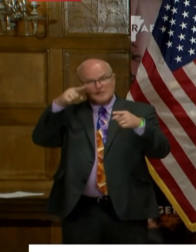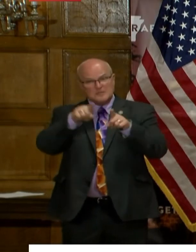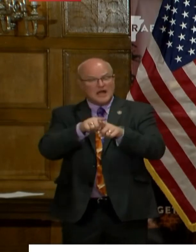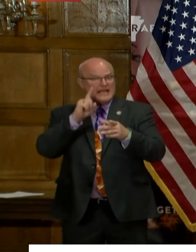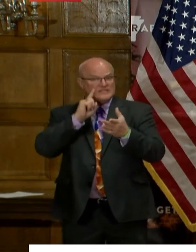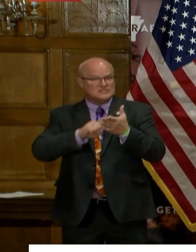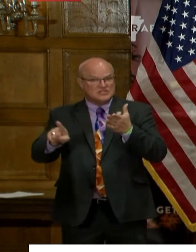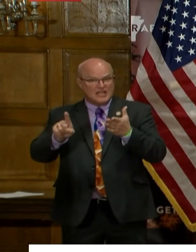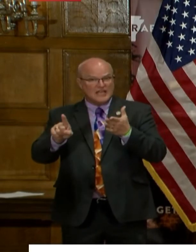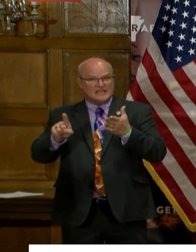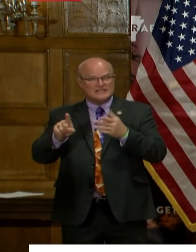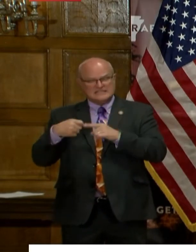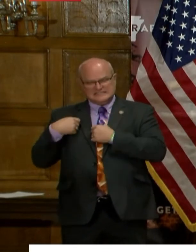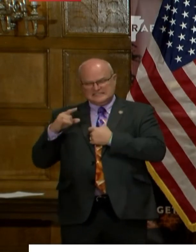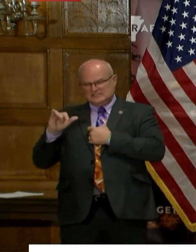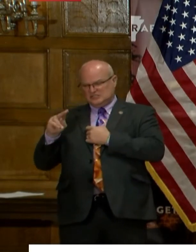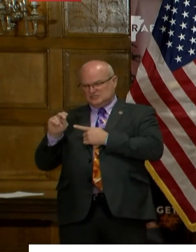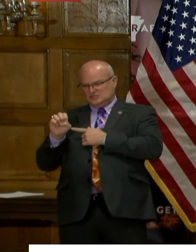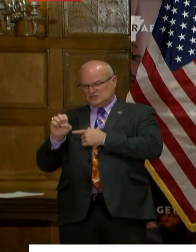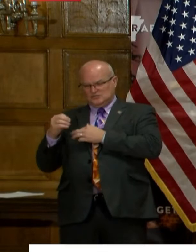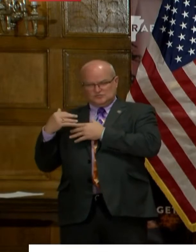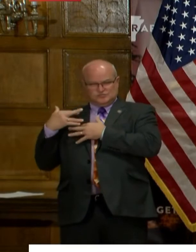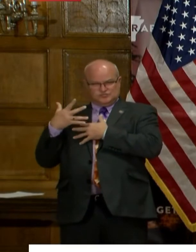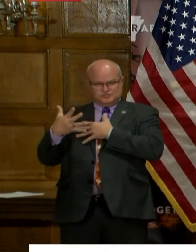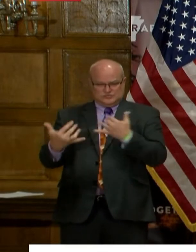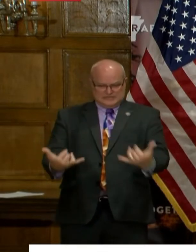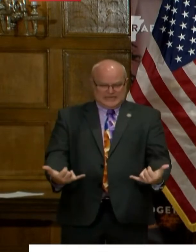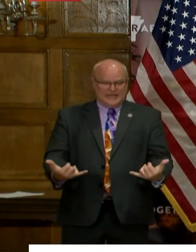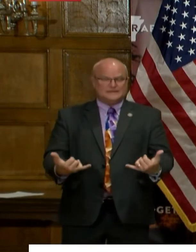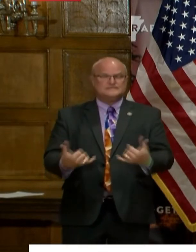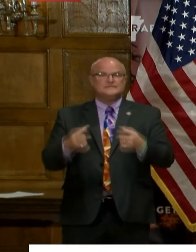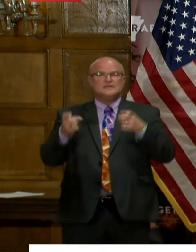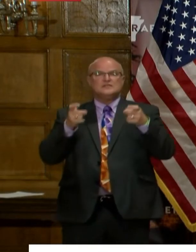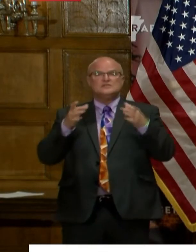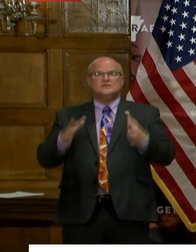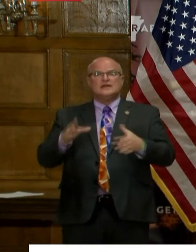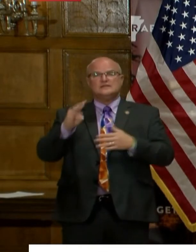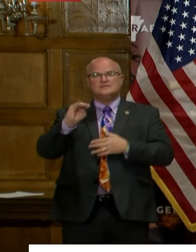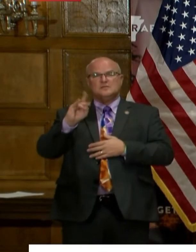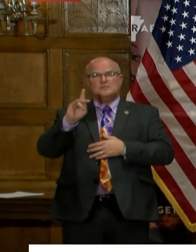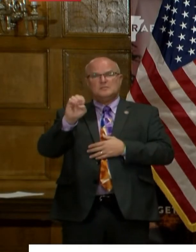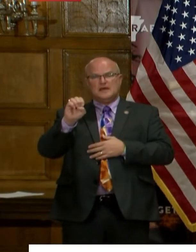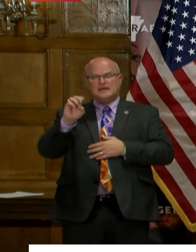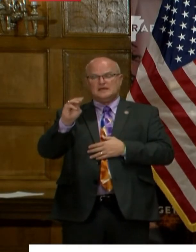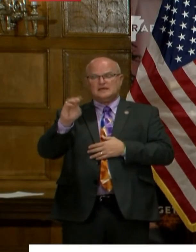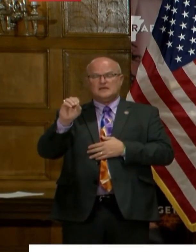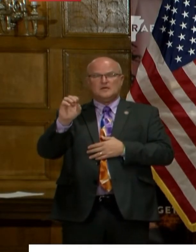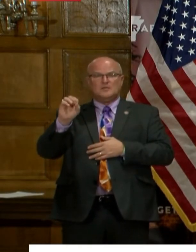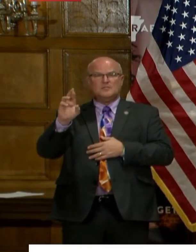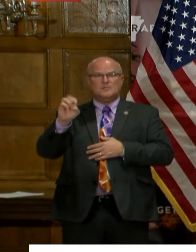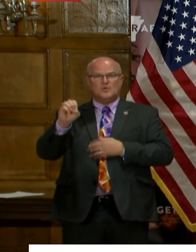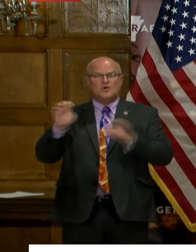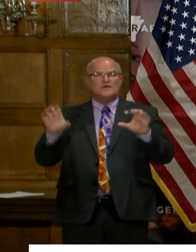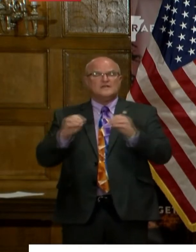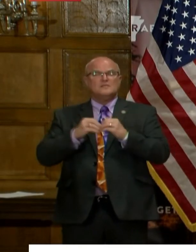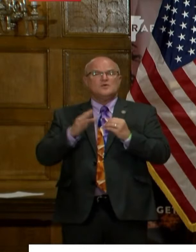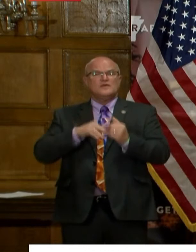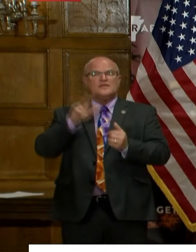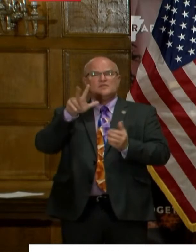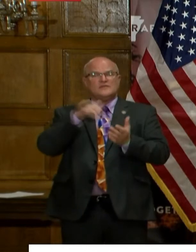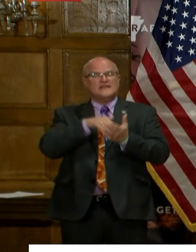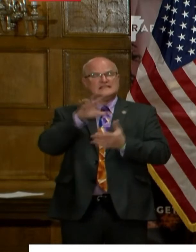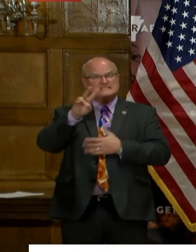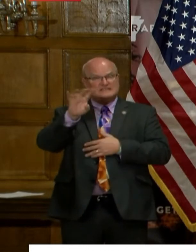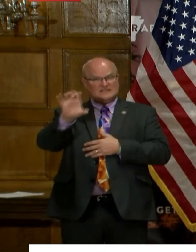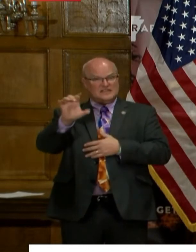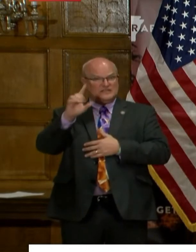since toward the end of June. We've had Director Mike Moore and his team have done over 3,700 compliance